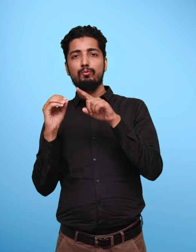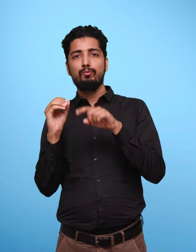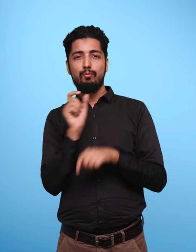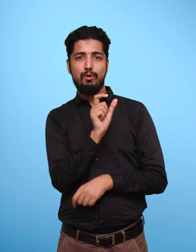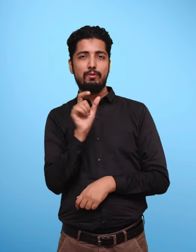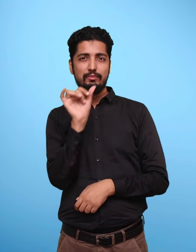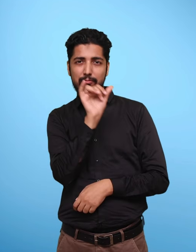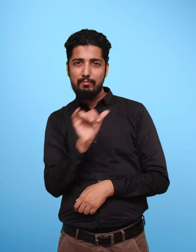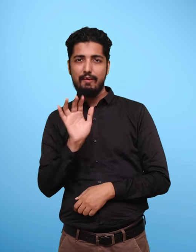1, 2.